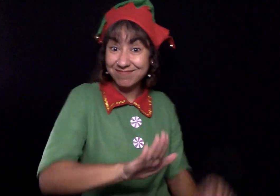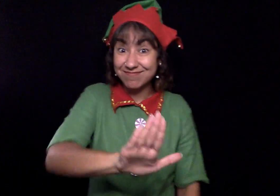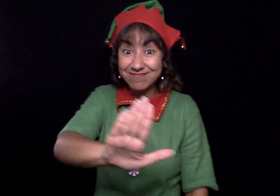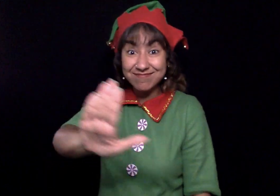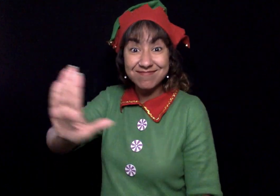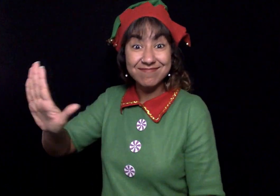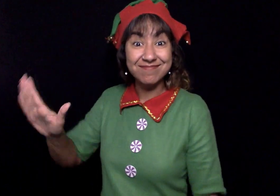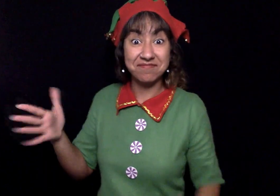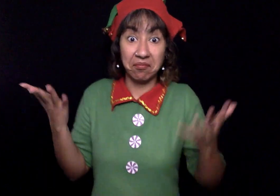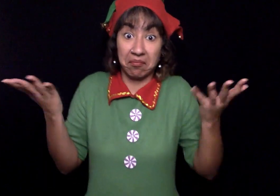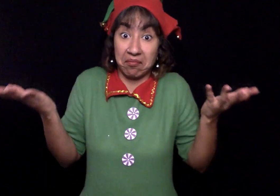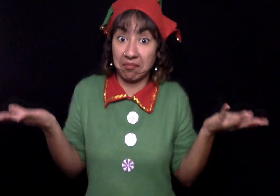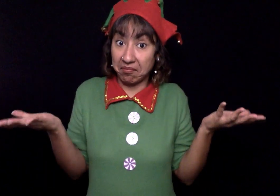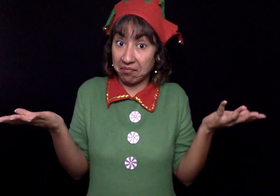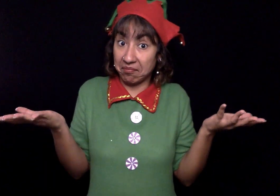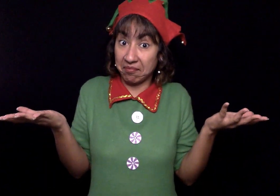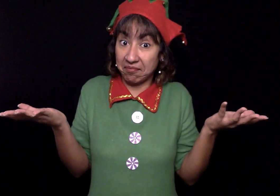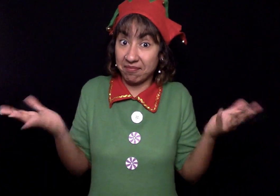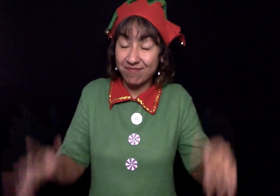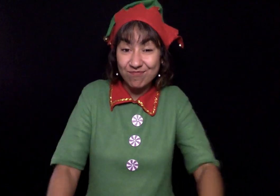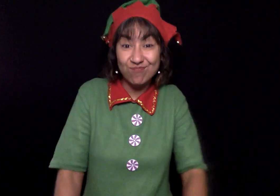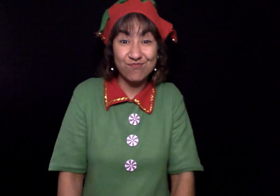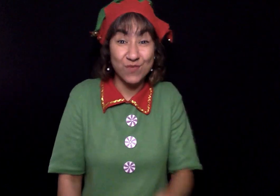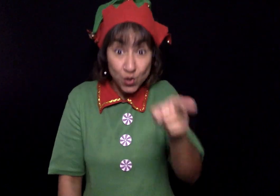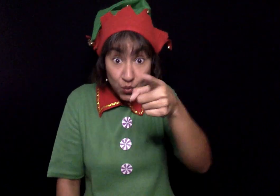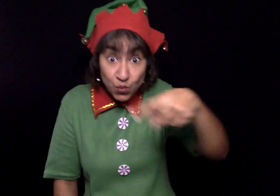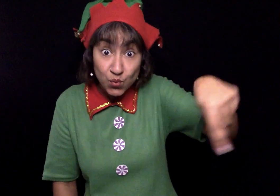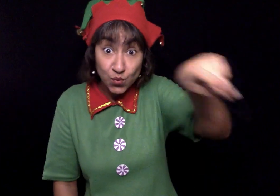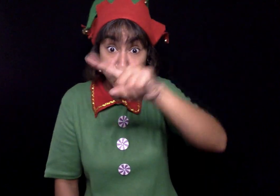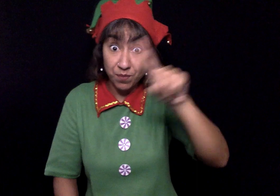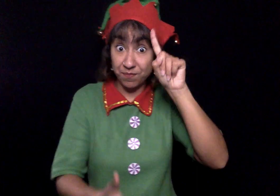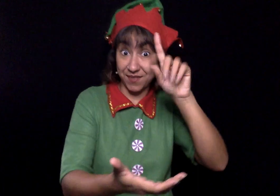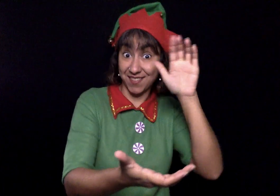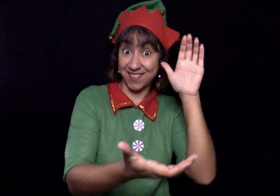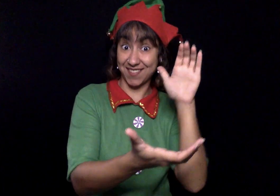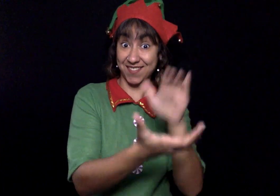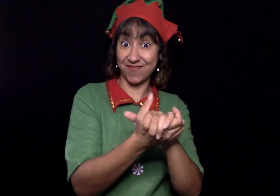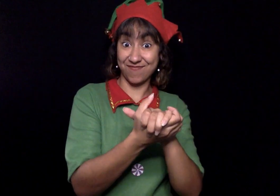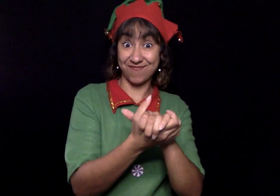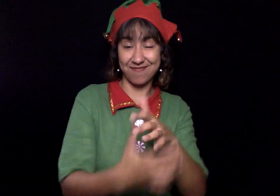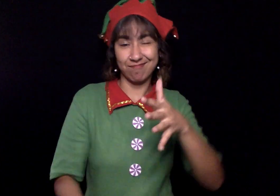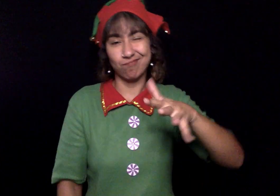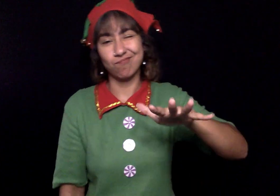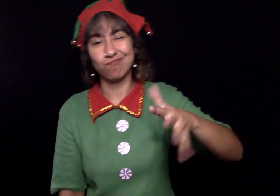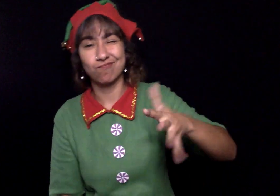If you need help on leaving. Because you spirit ain't too strong.